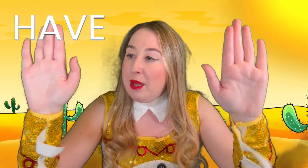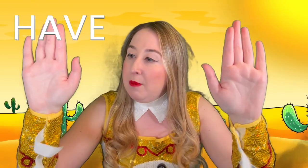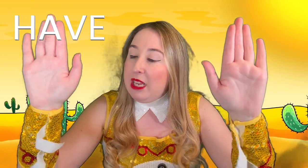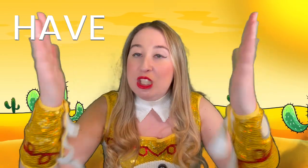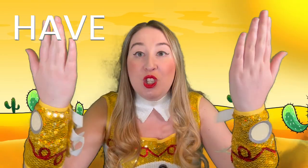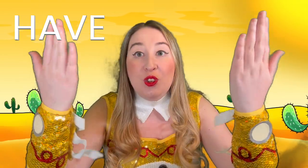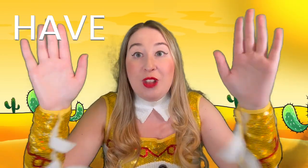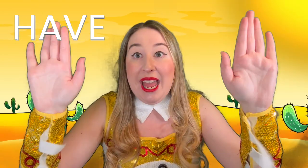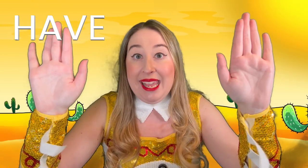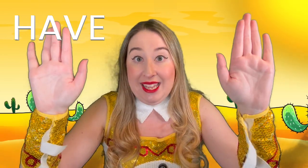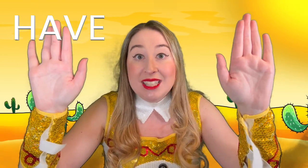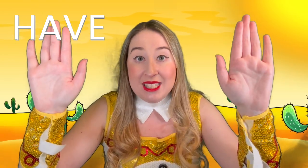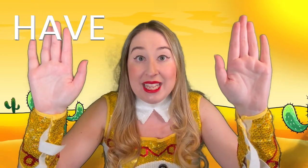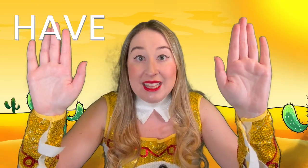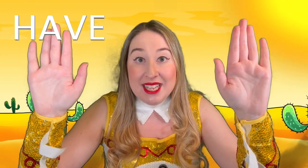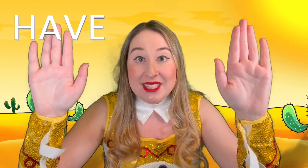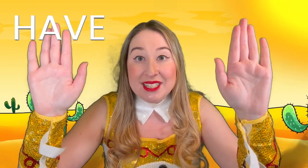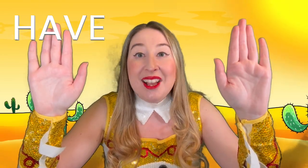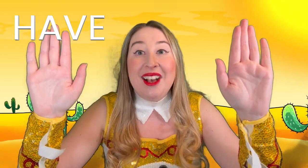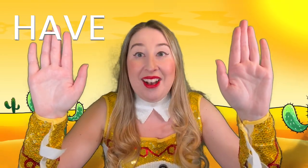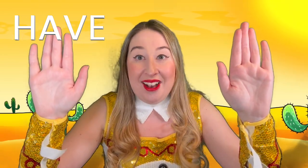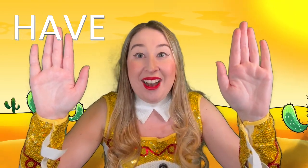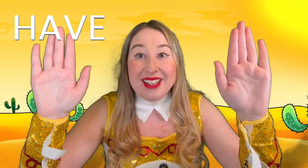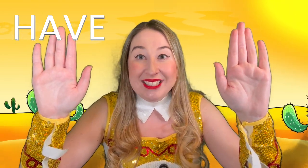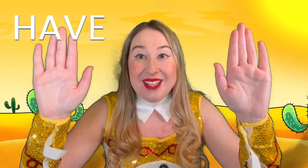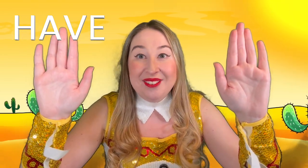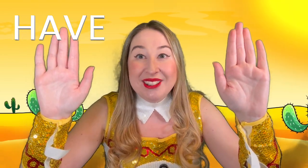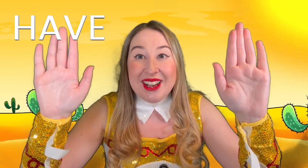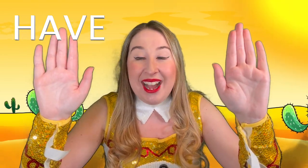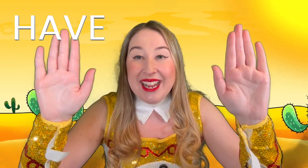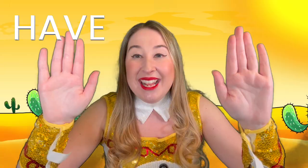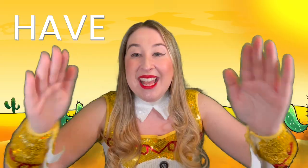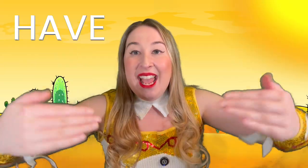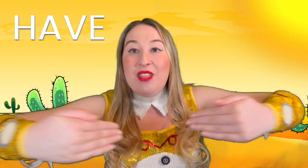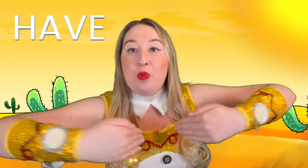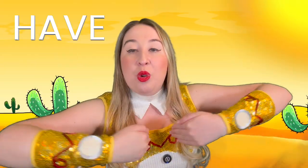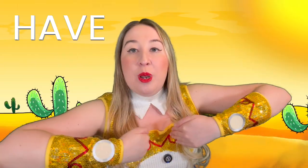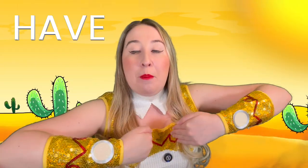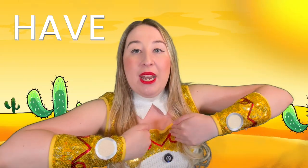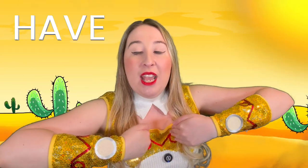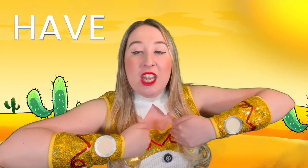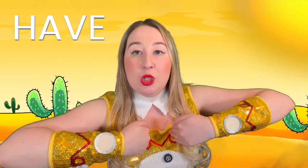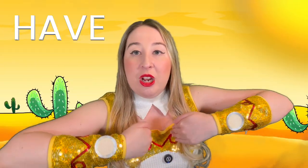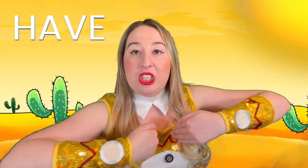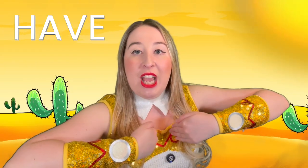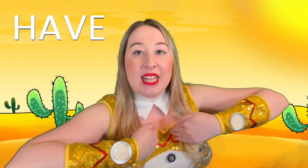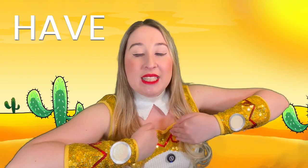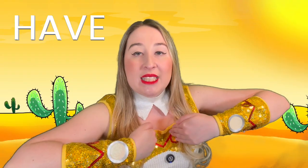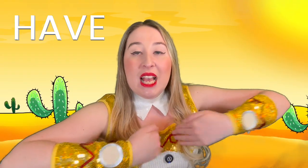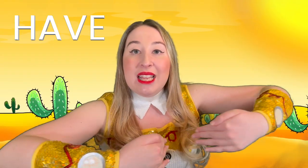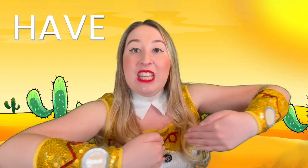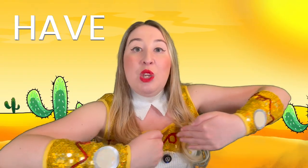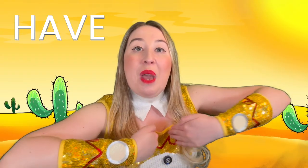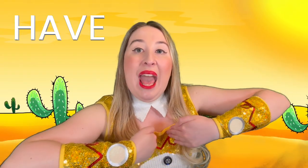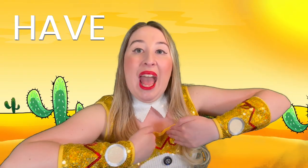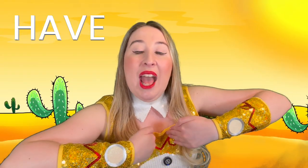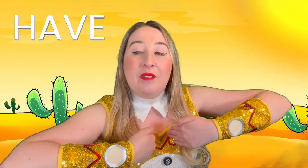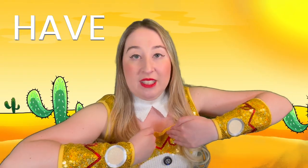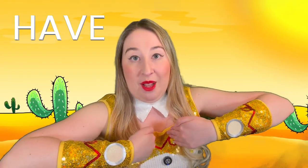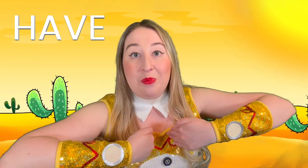make two flat hands like this? Awesome. You got it. And then we're going to put it into our chest. Like you have